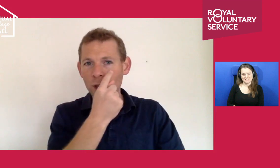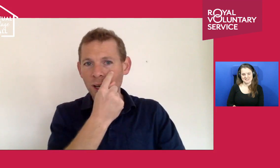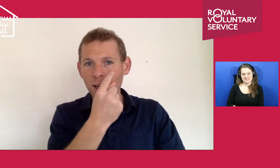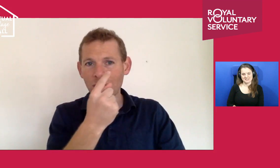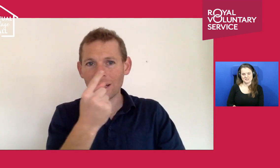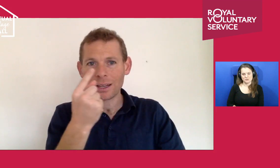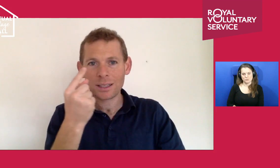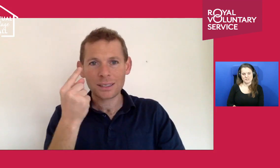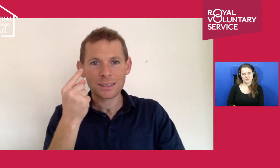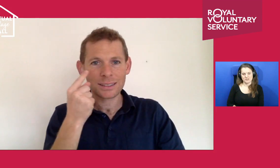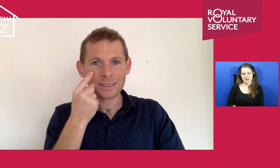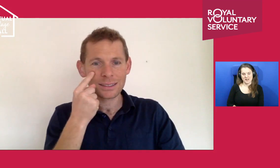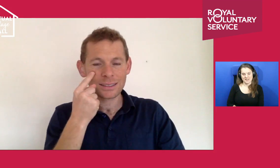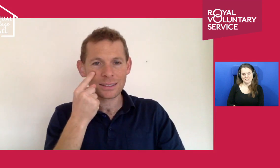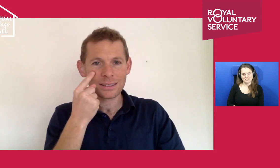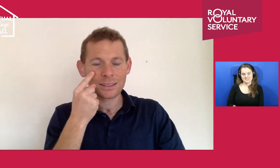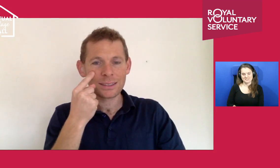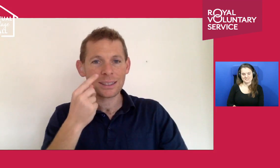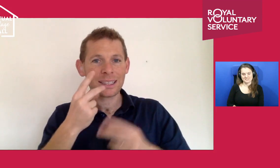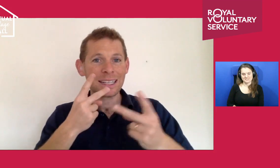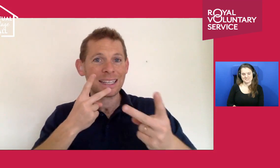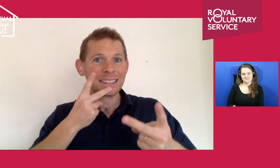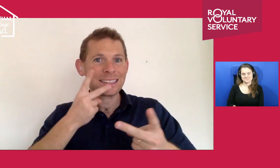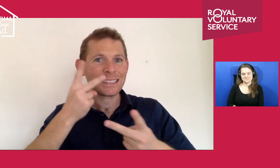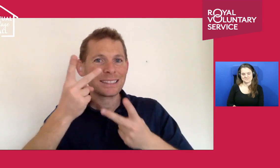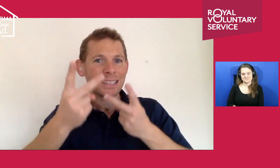Listen with your eyes.